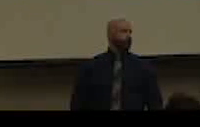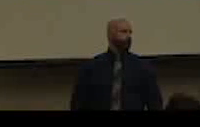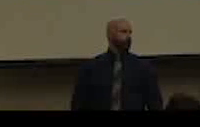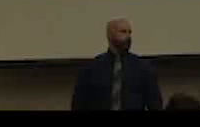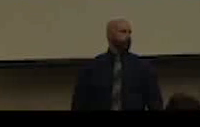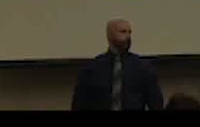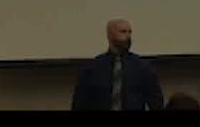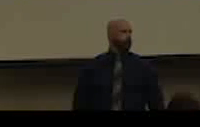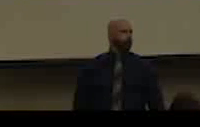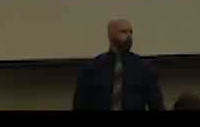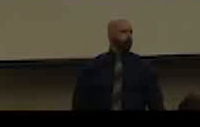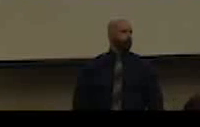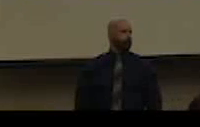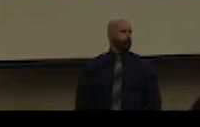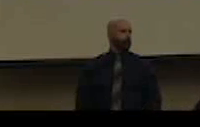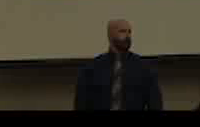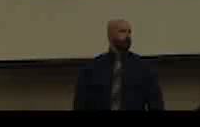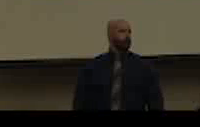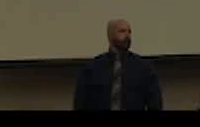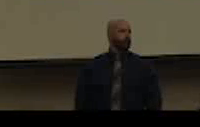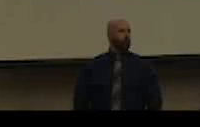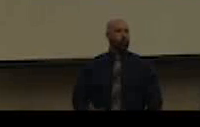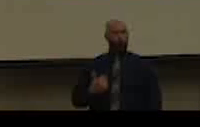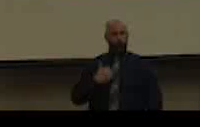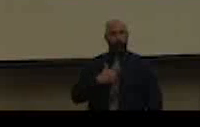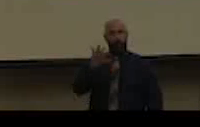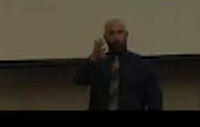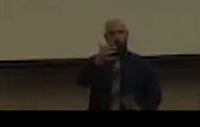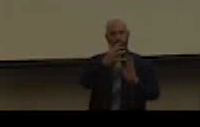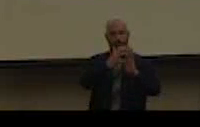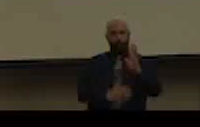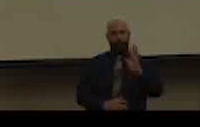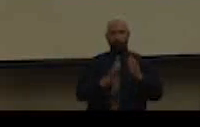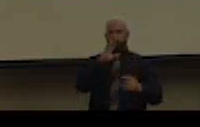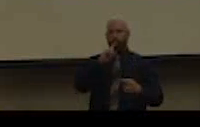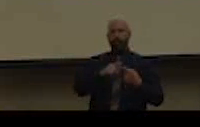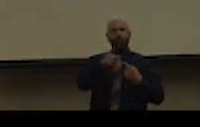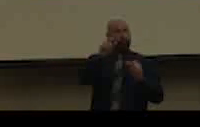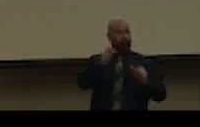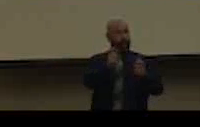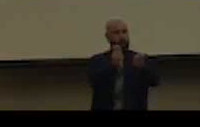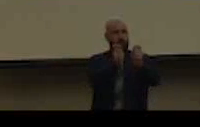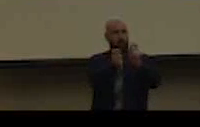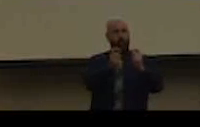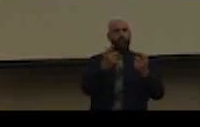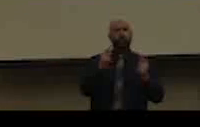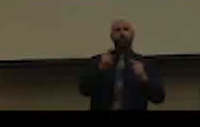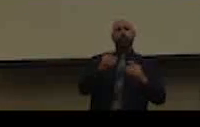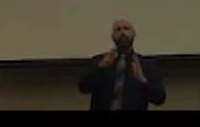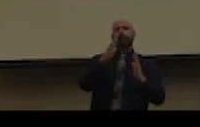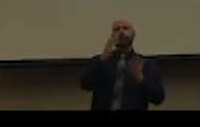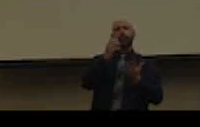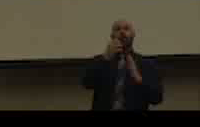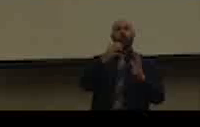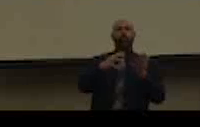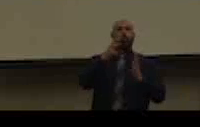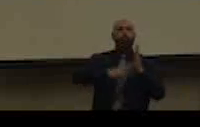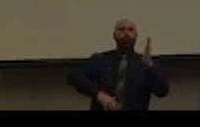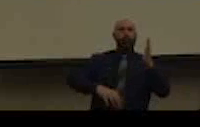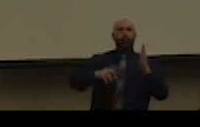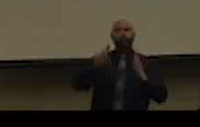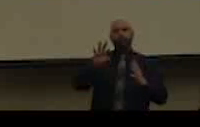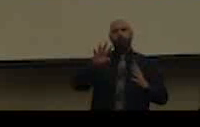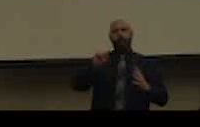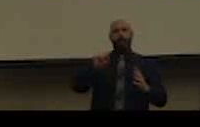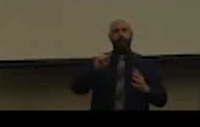talk about these, and we can absolutely change this, you should provide this direction, but we tried to pencil in a version of this to sequence